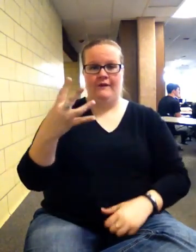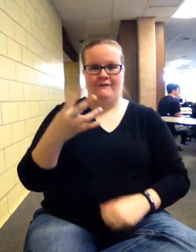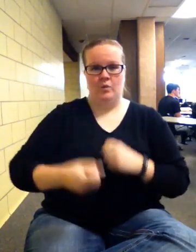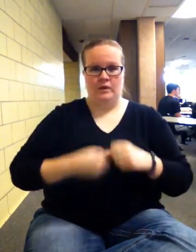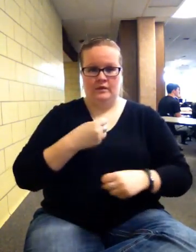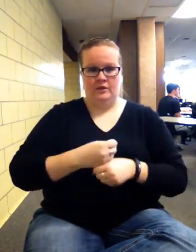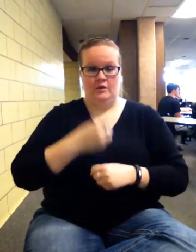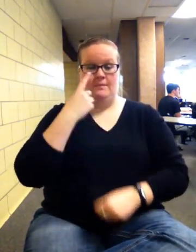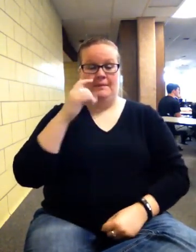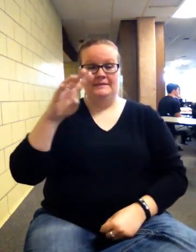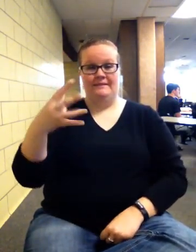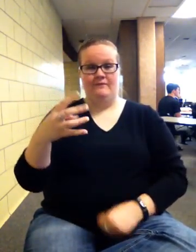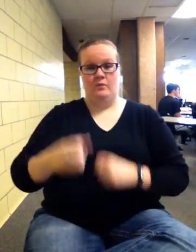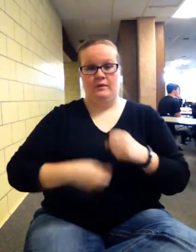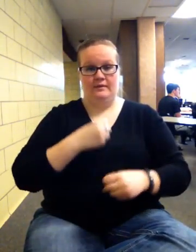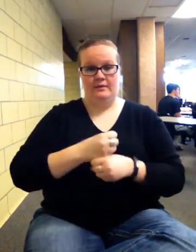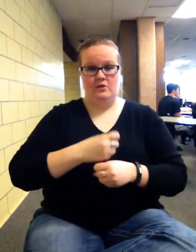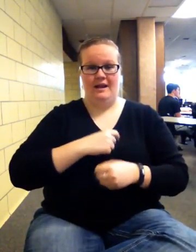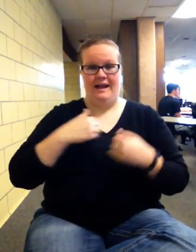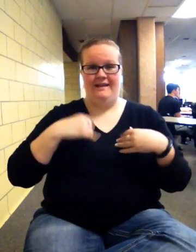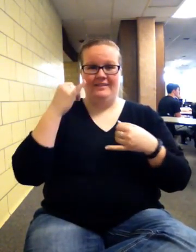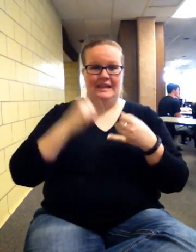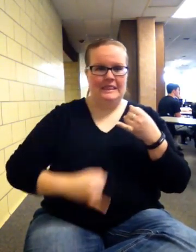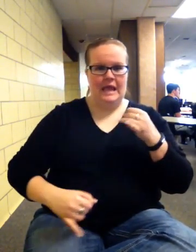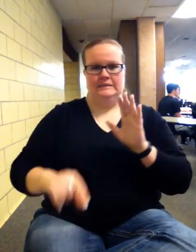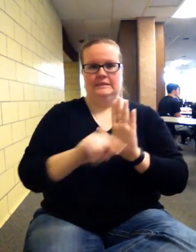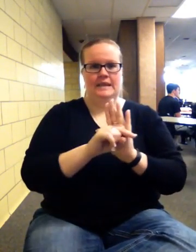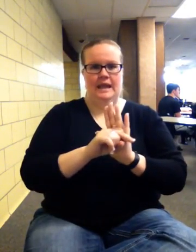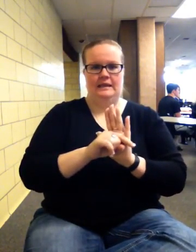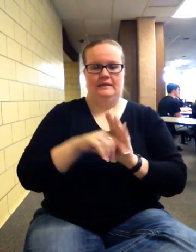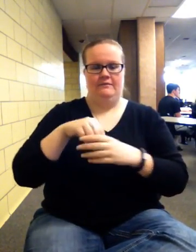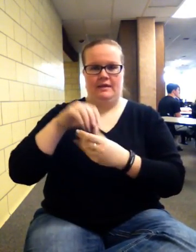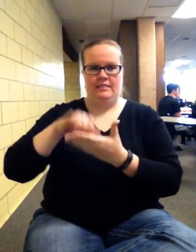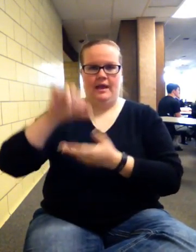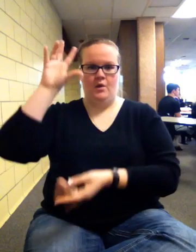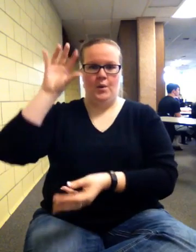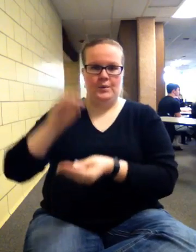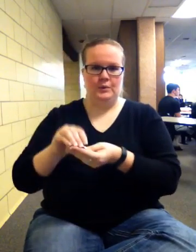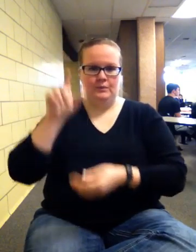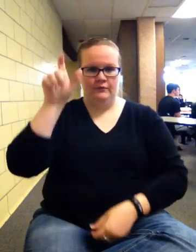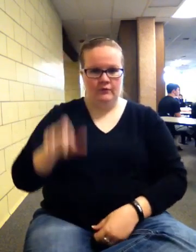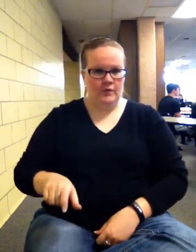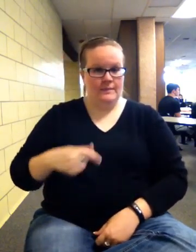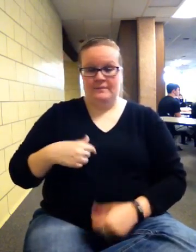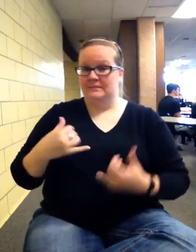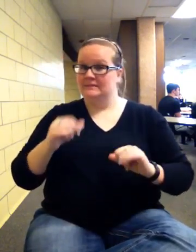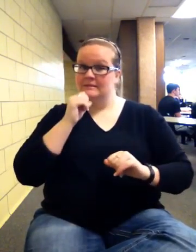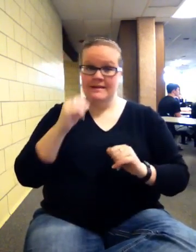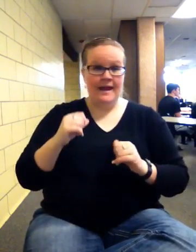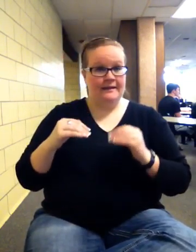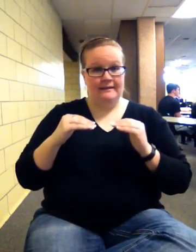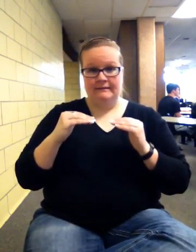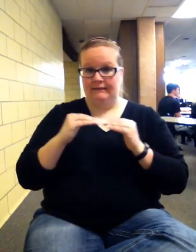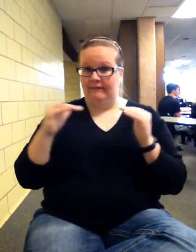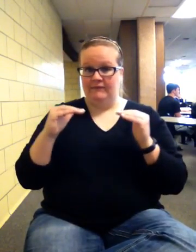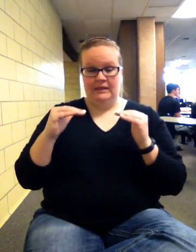was the fourth year that I have the last negative in the cumulative column. So I still haven't broken even at the end of year four, but look what